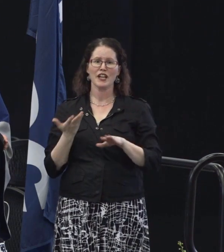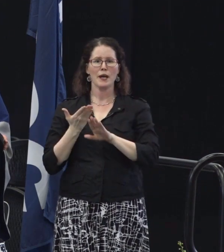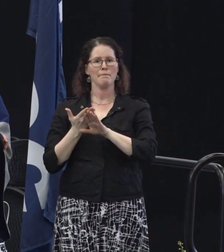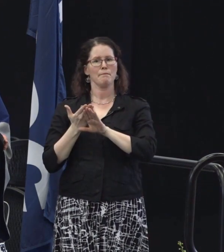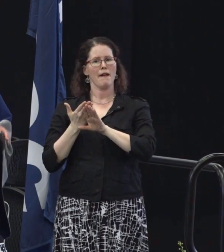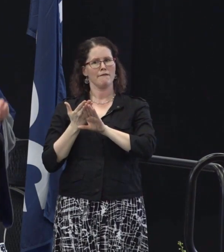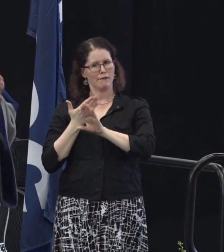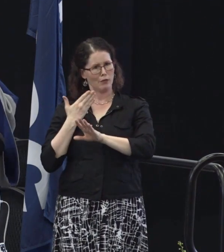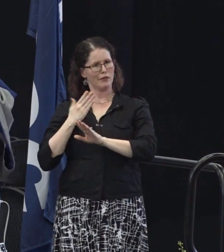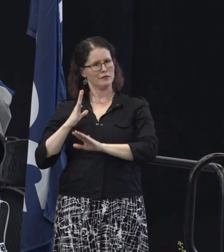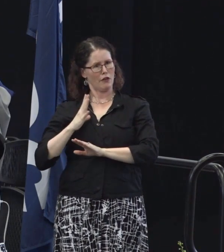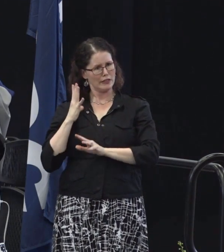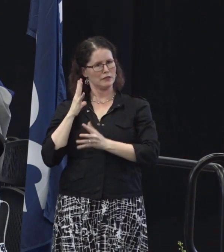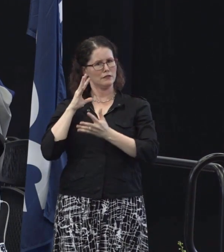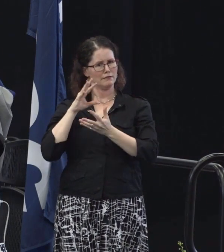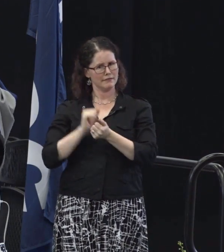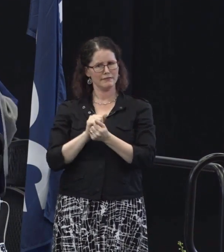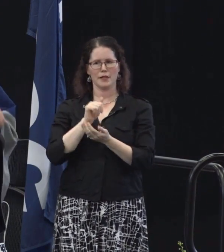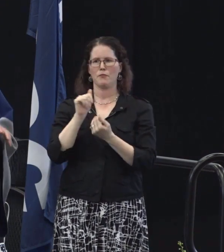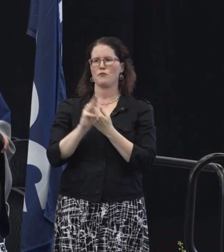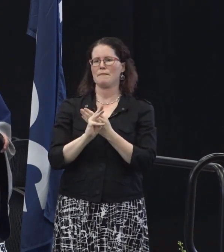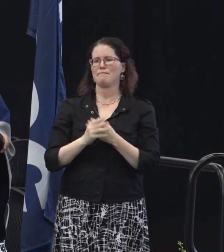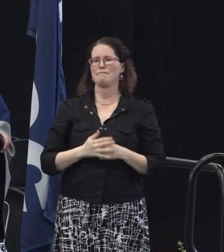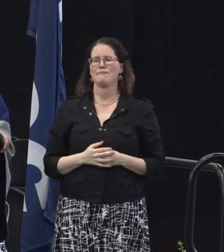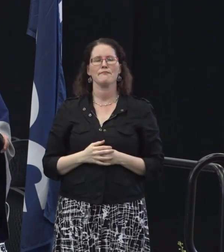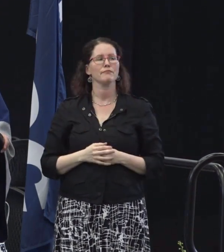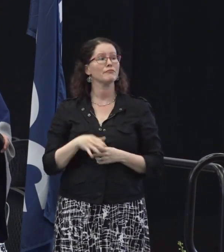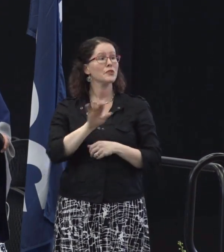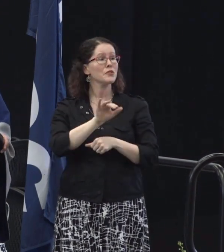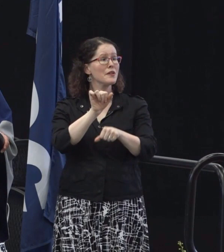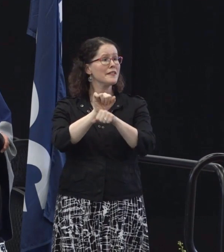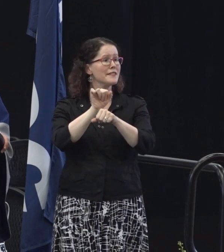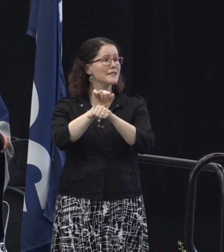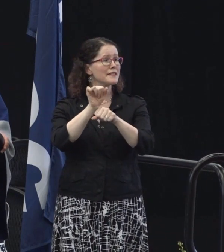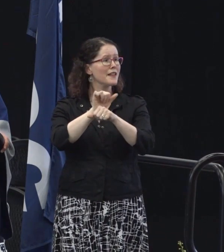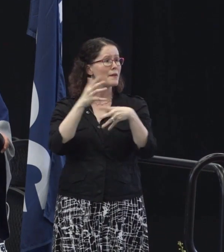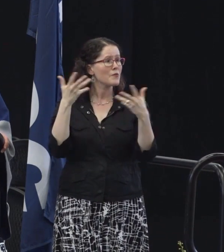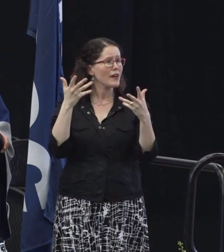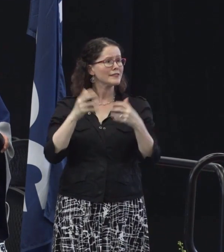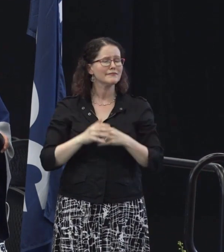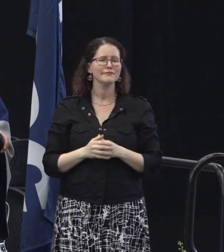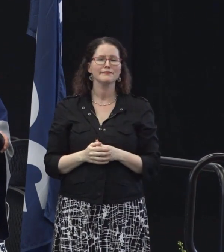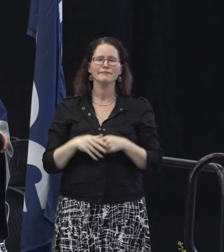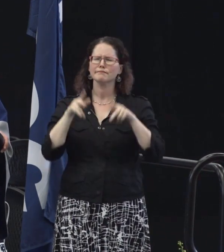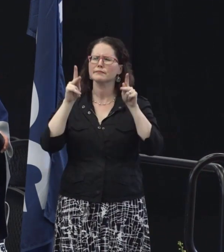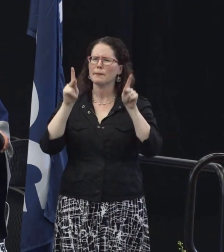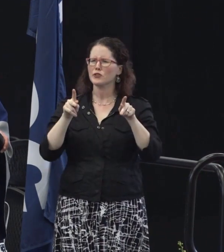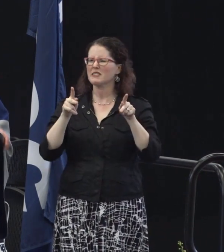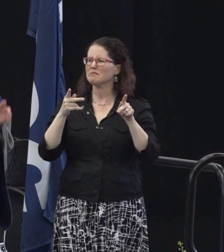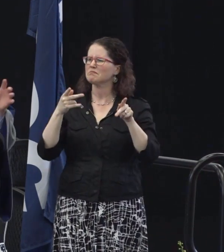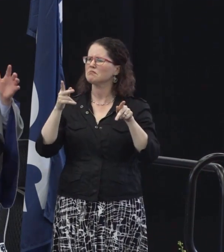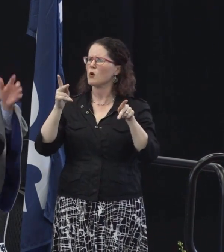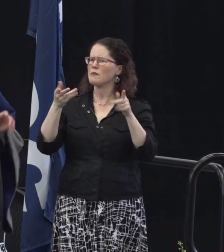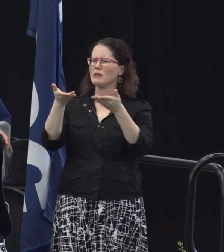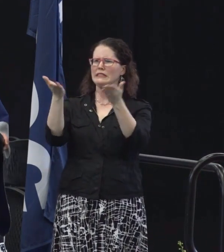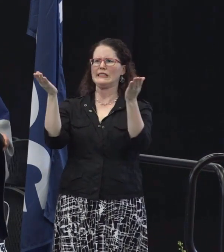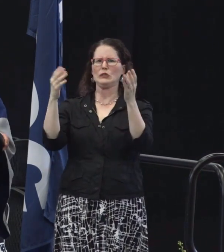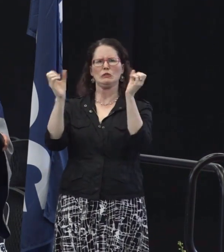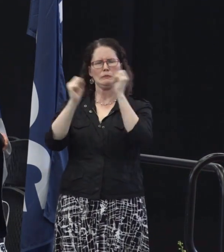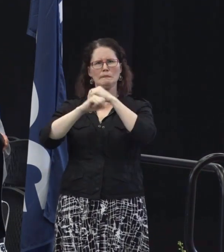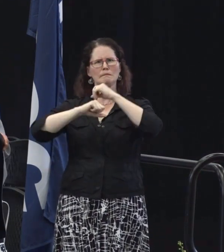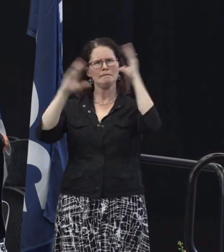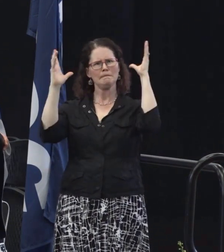officially completing your program. And that assignment is, think for a moment of that person or persons who are joining us